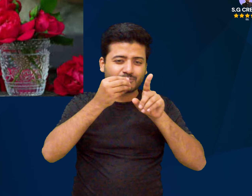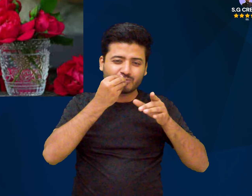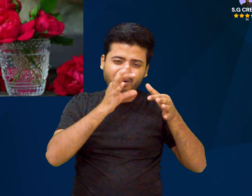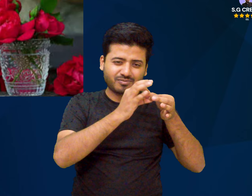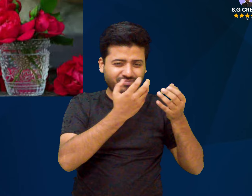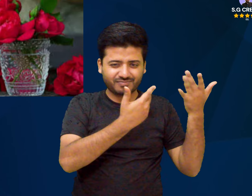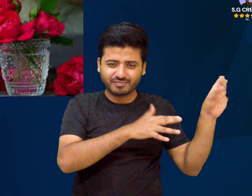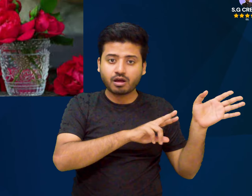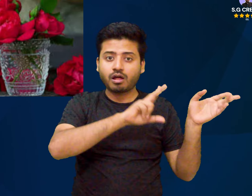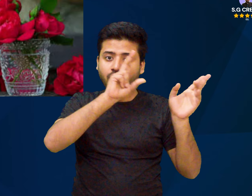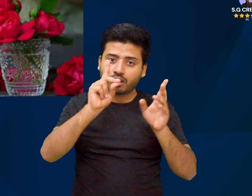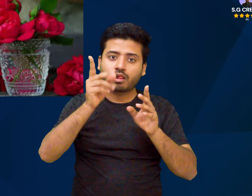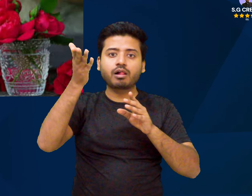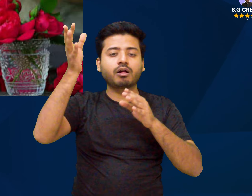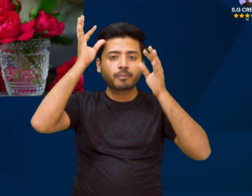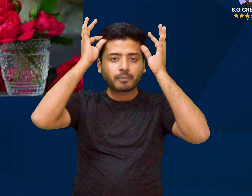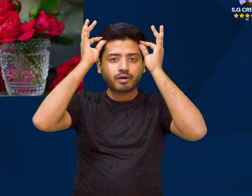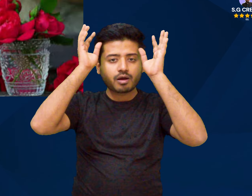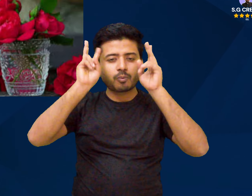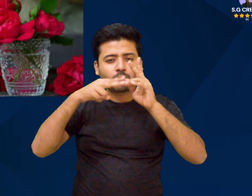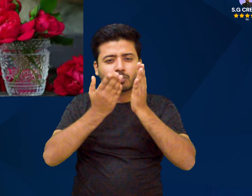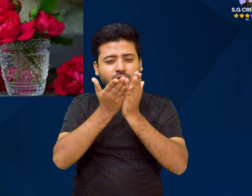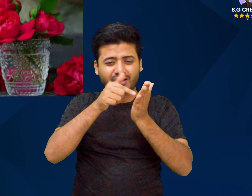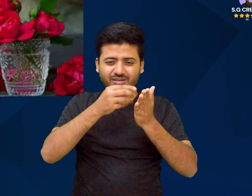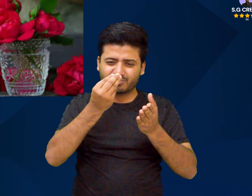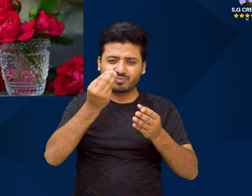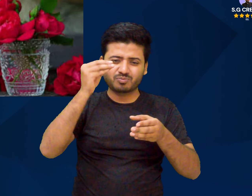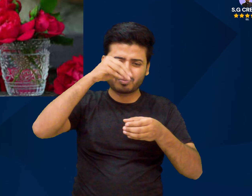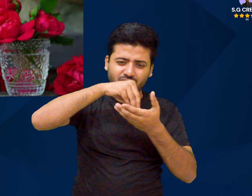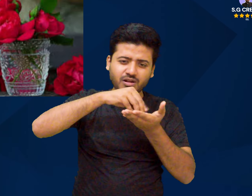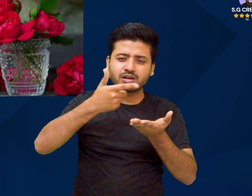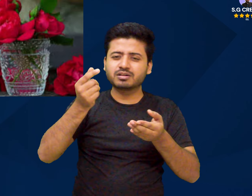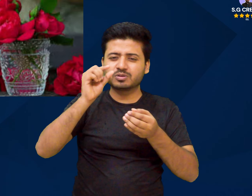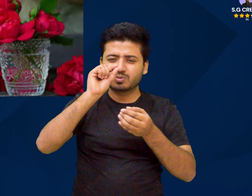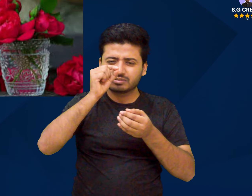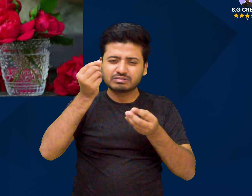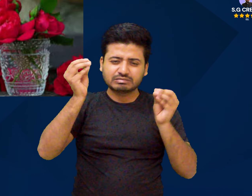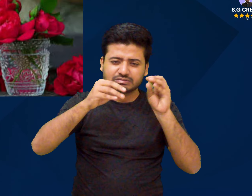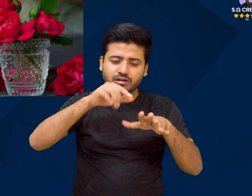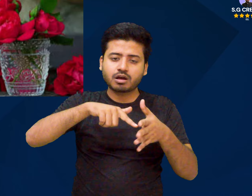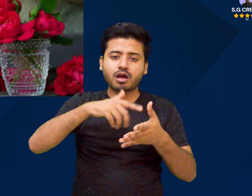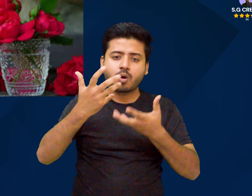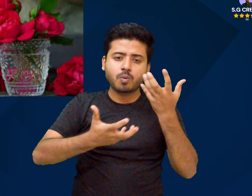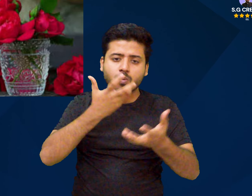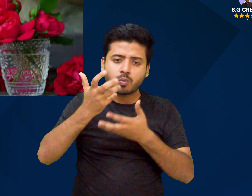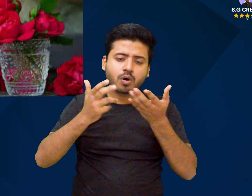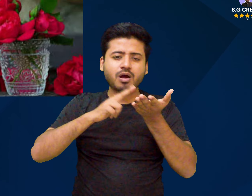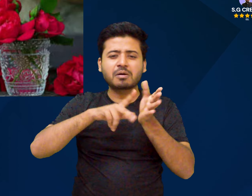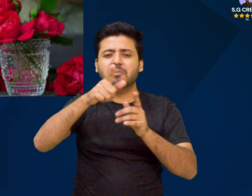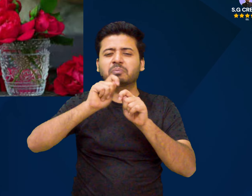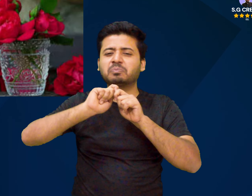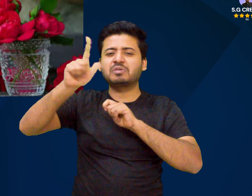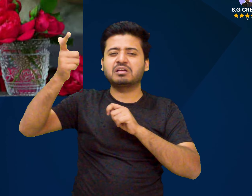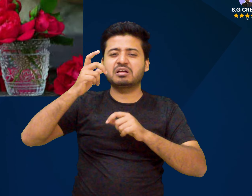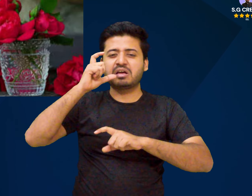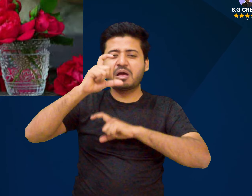scalp's natural pH, controlling excess oil. Adds hydration and shine. Rose water is a natural moisturizer that can